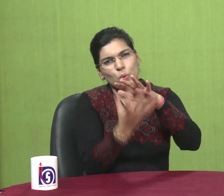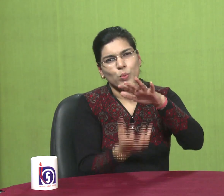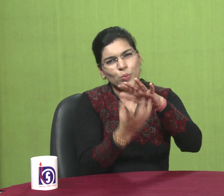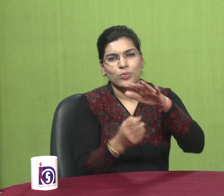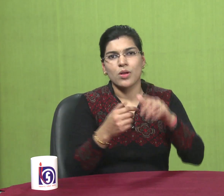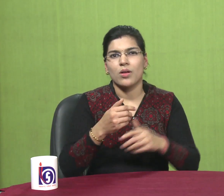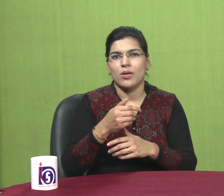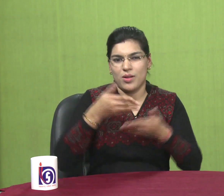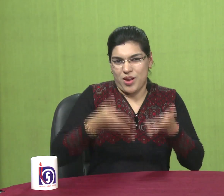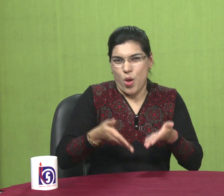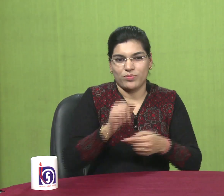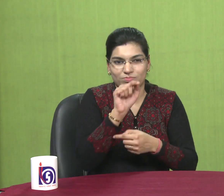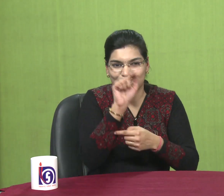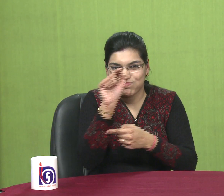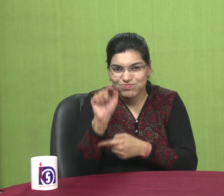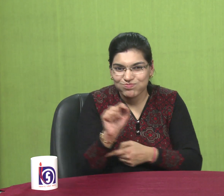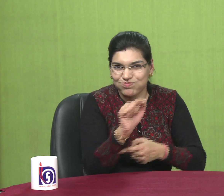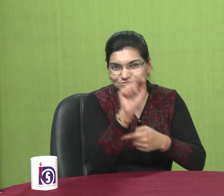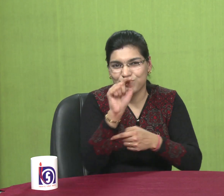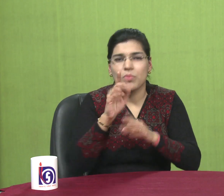Temporary files. So after downloading,